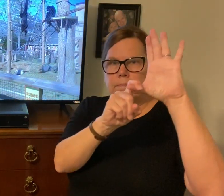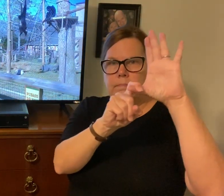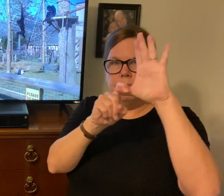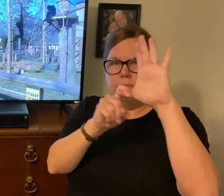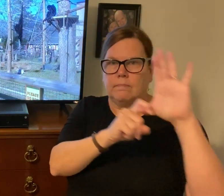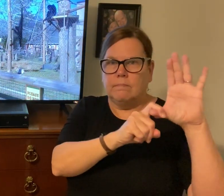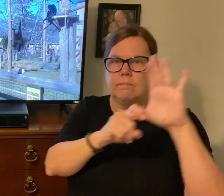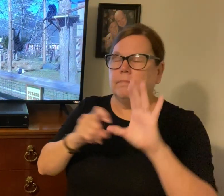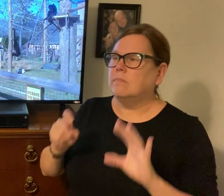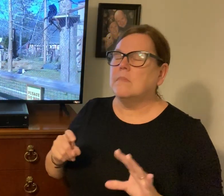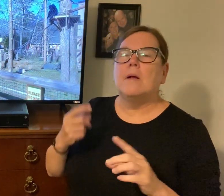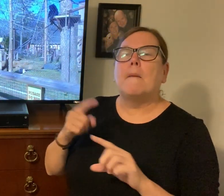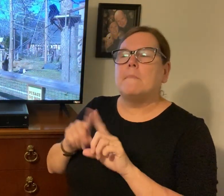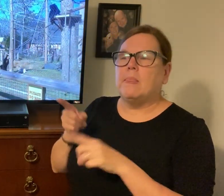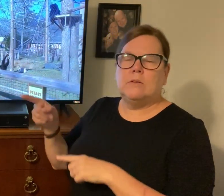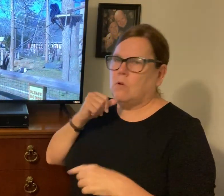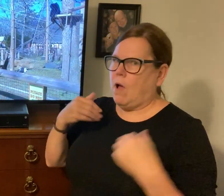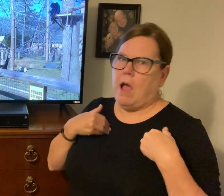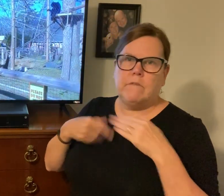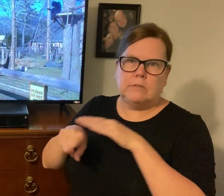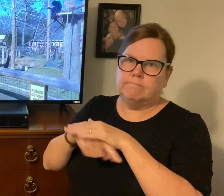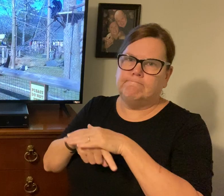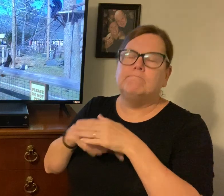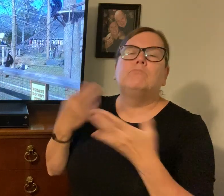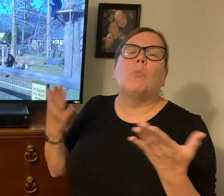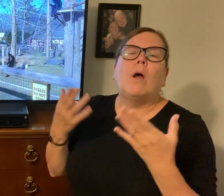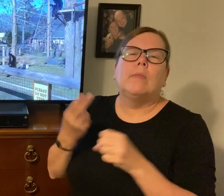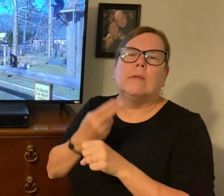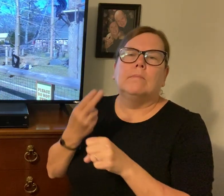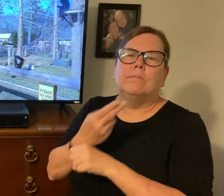they use those arms to get around.